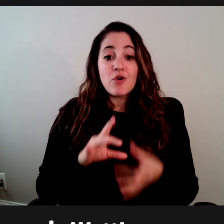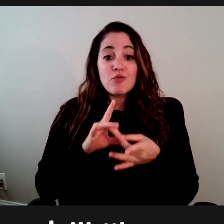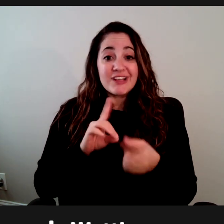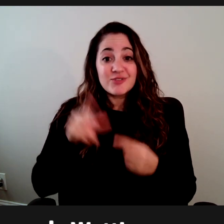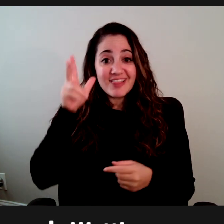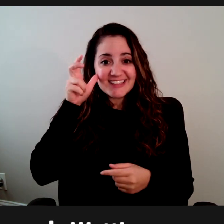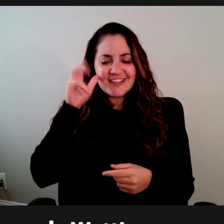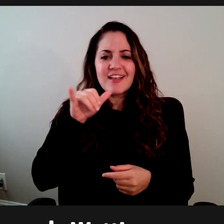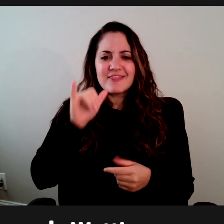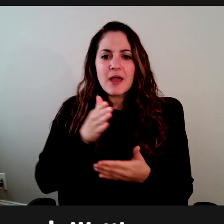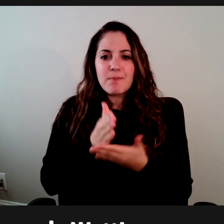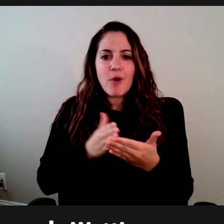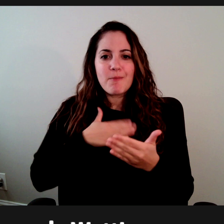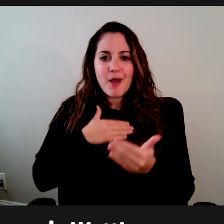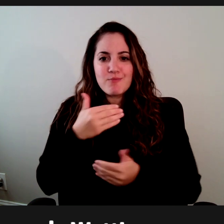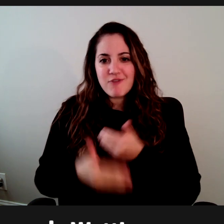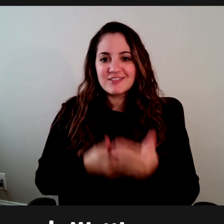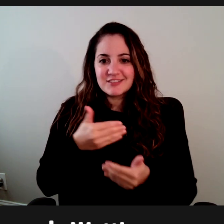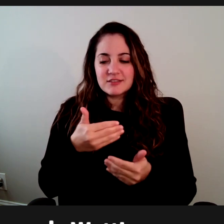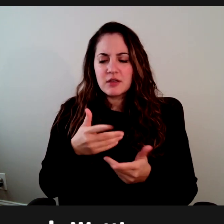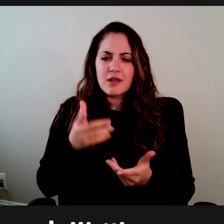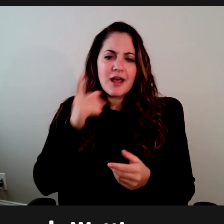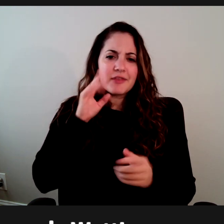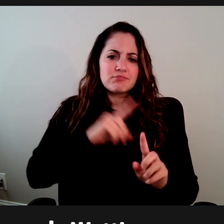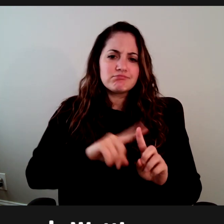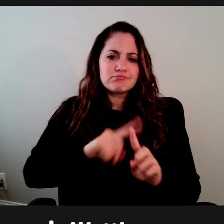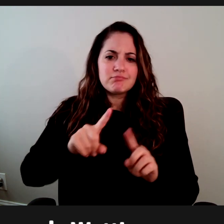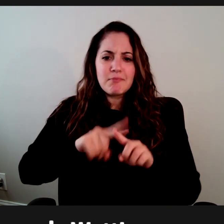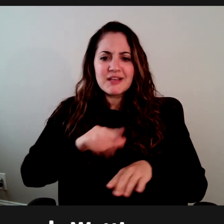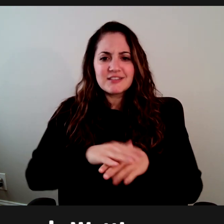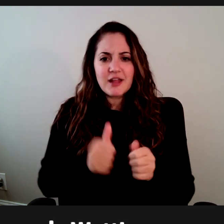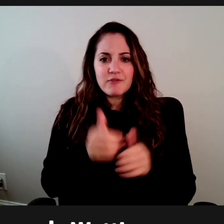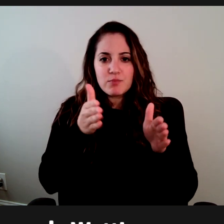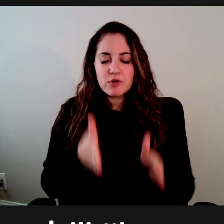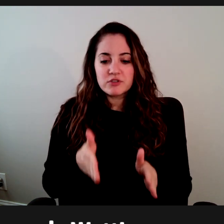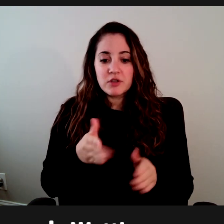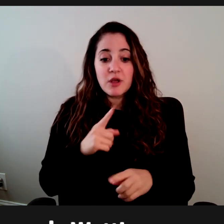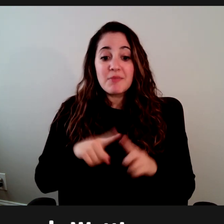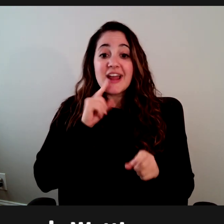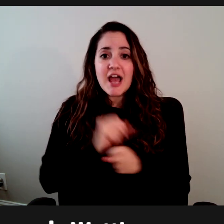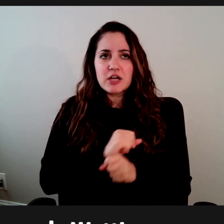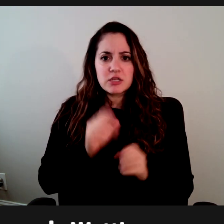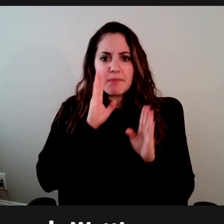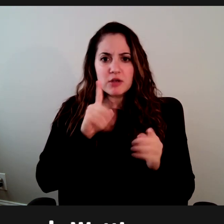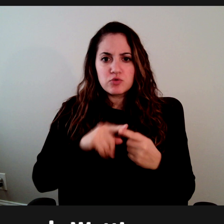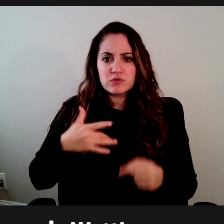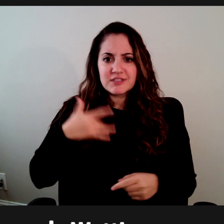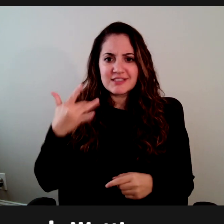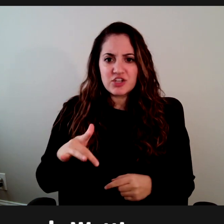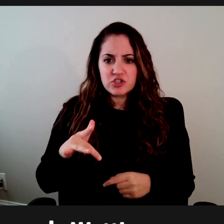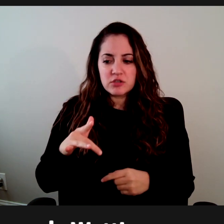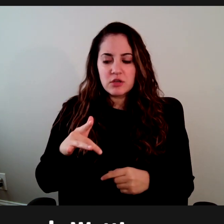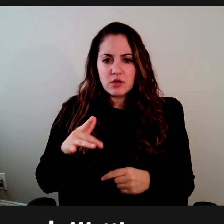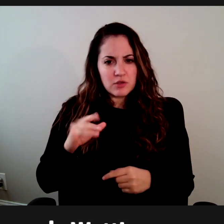listening, that's part of my process, and I think it's different for everyone of getting into the sensations, and